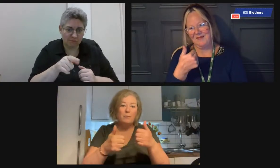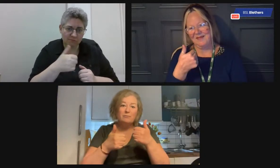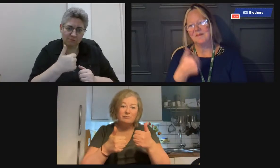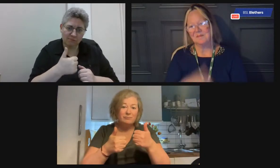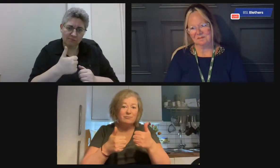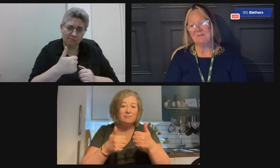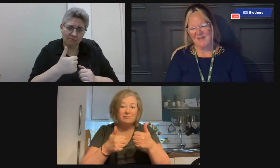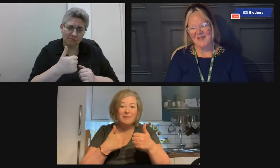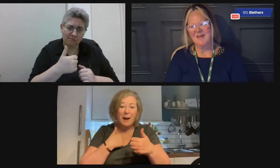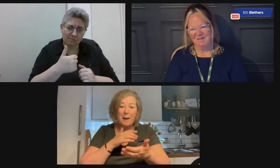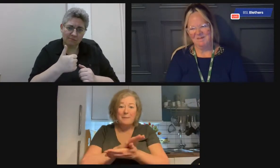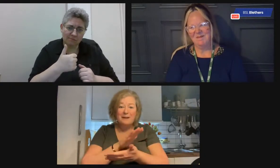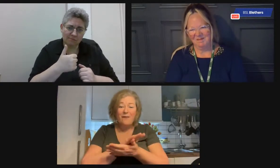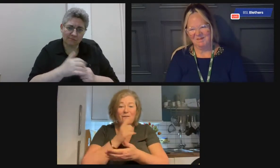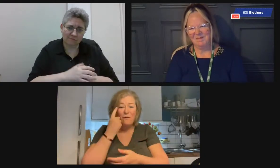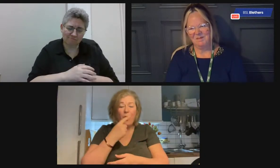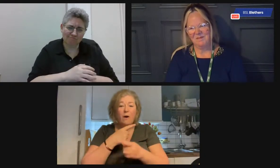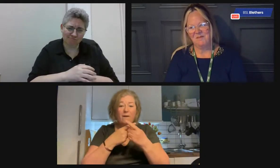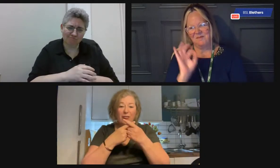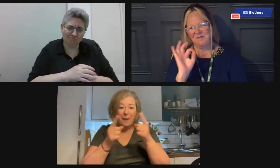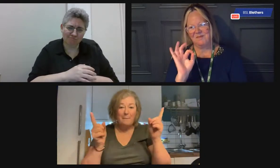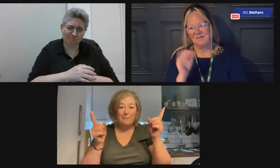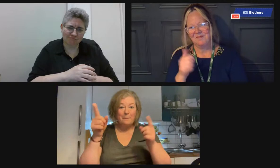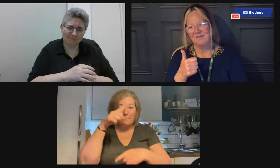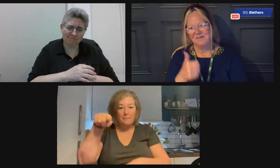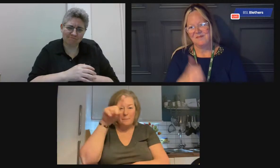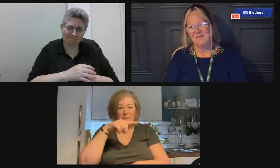I'd love to get involved. Yes, thank you. Thank you.